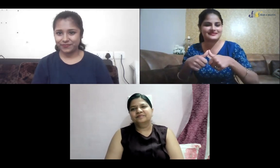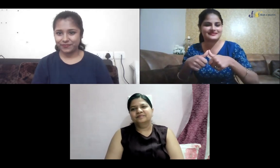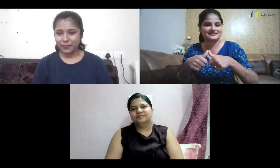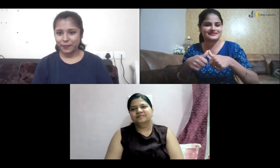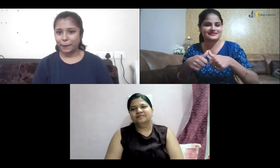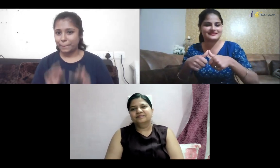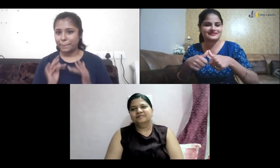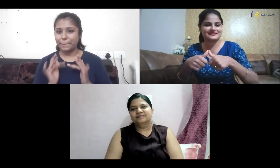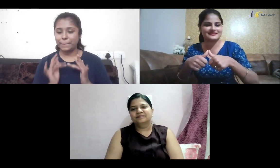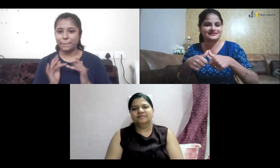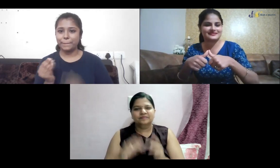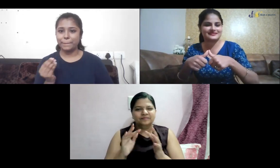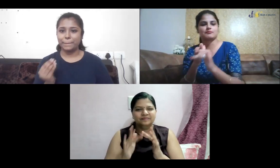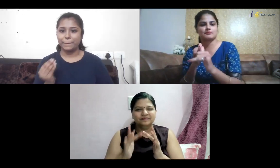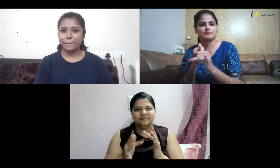Kavita.